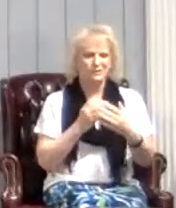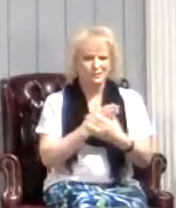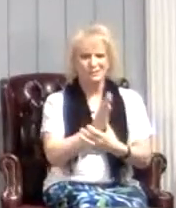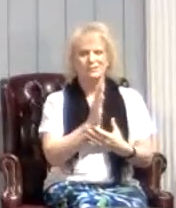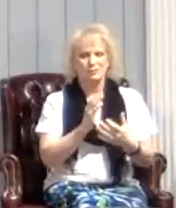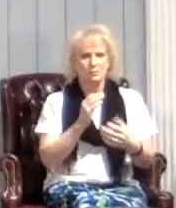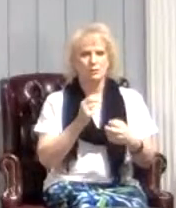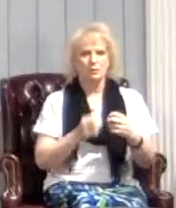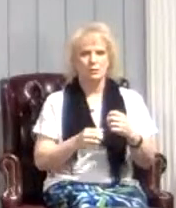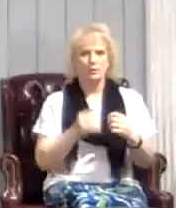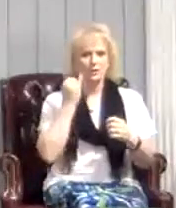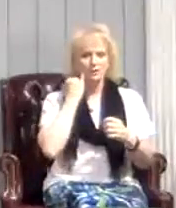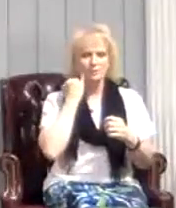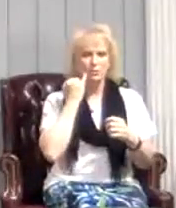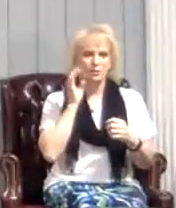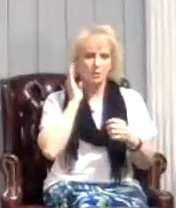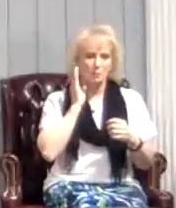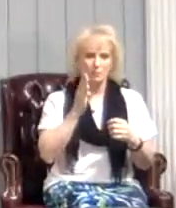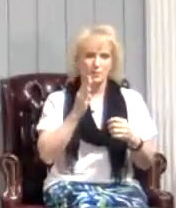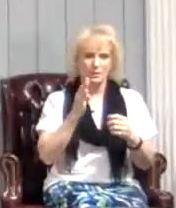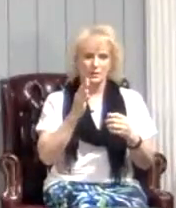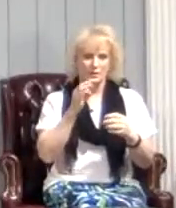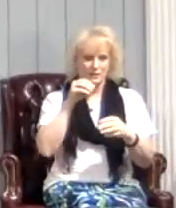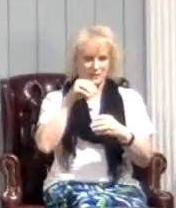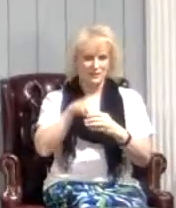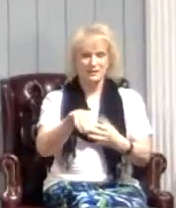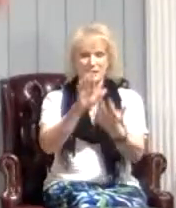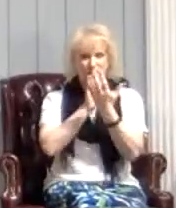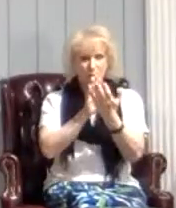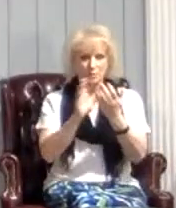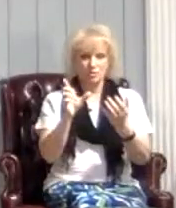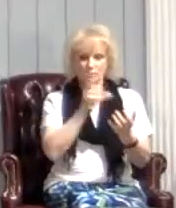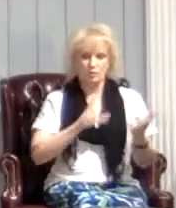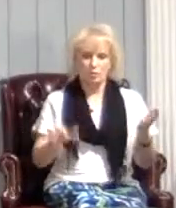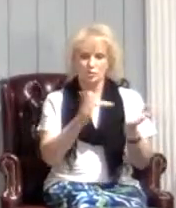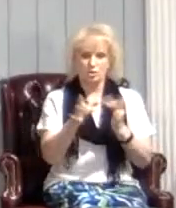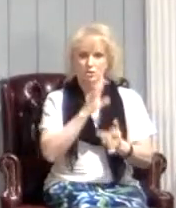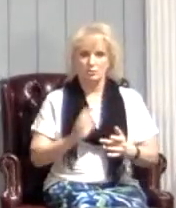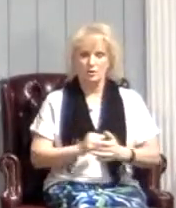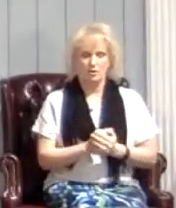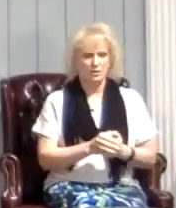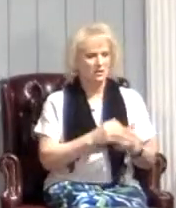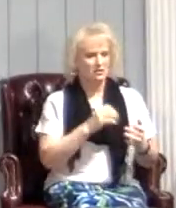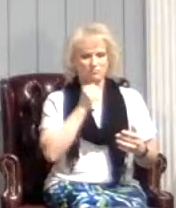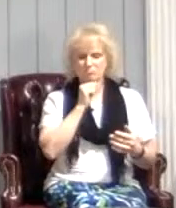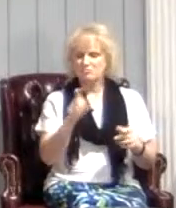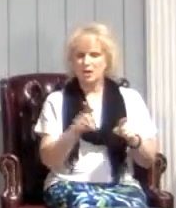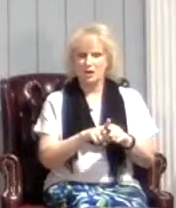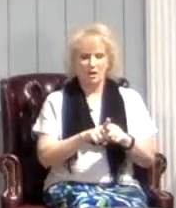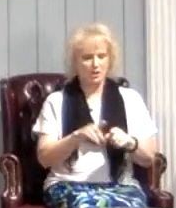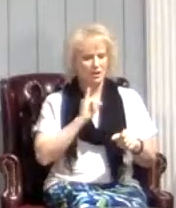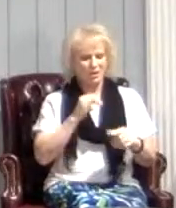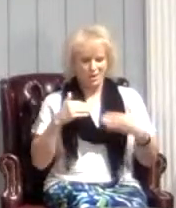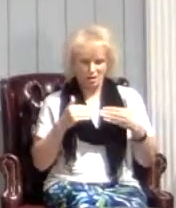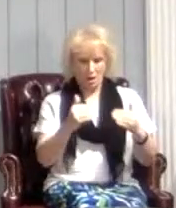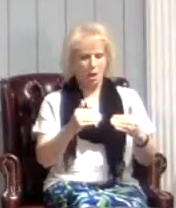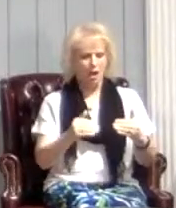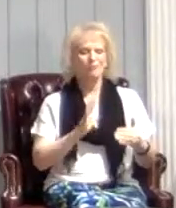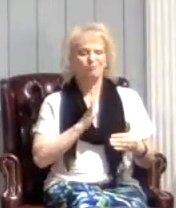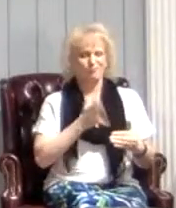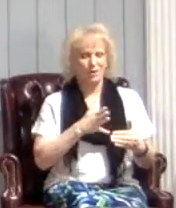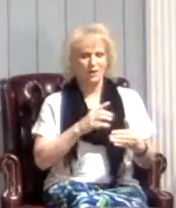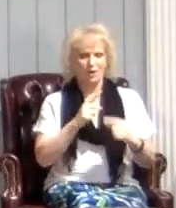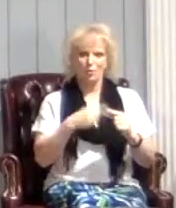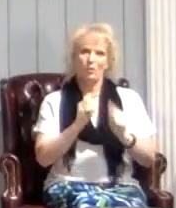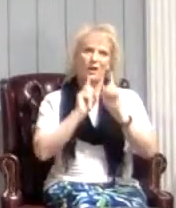go through trial if you're going to ever be in the image of the Lord Jesus Christ. It's not like, well, listen, I am fine right here. When I get to heaven, God can do whatever he